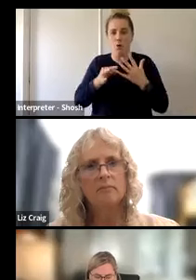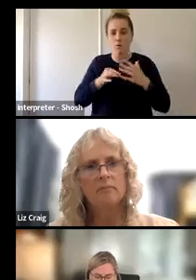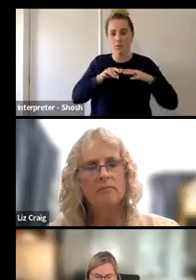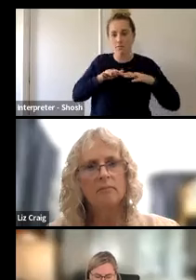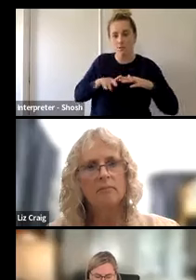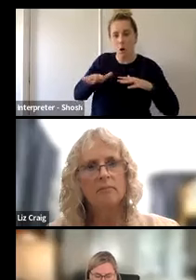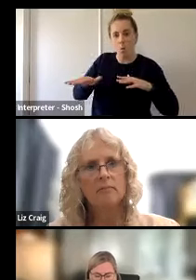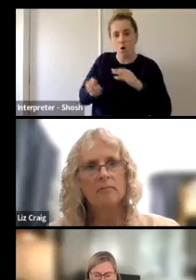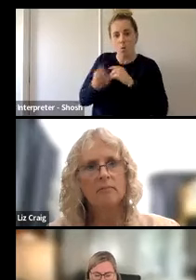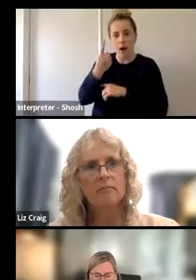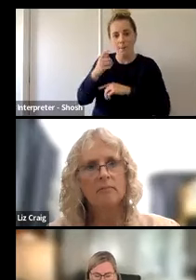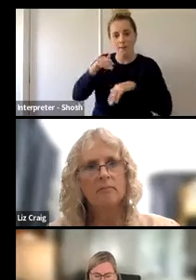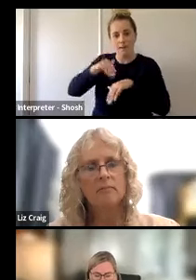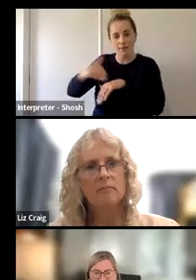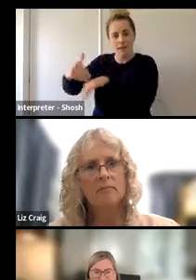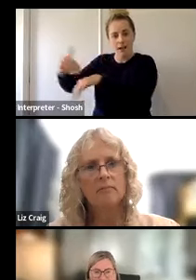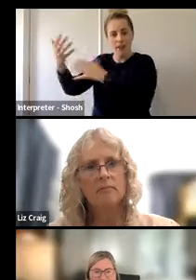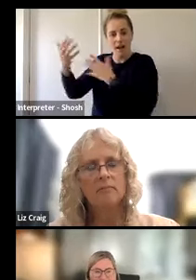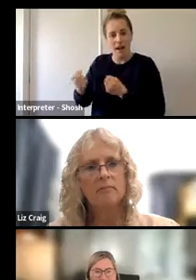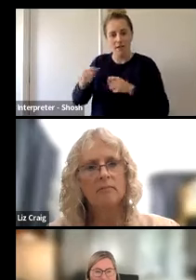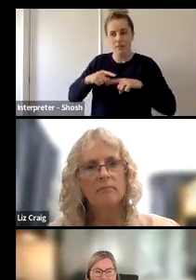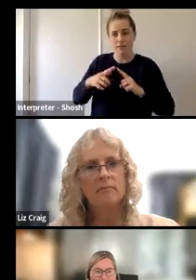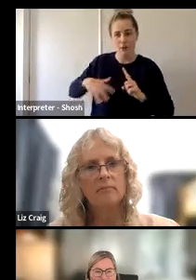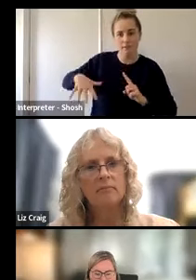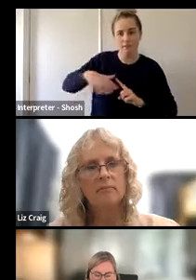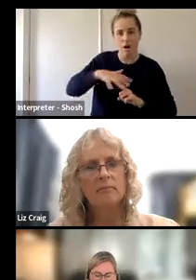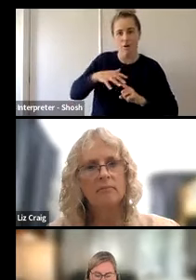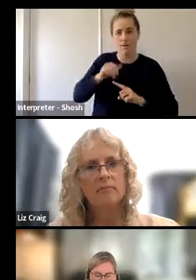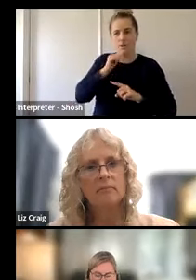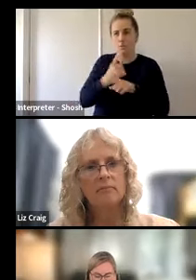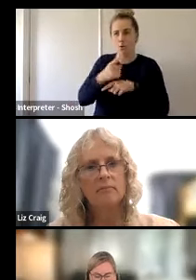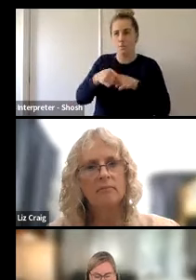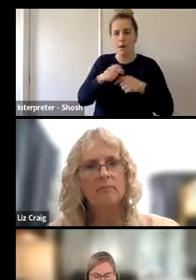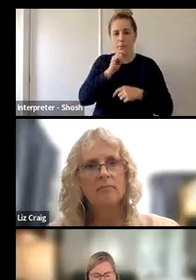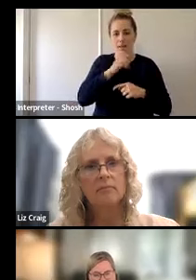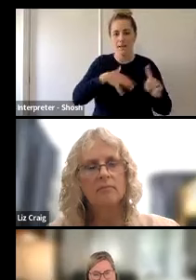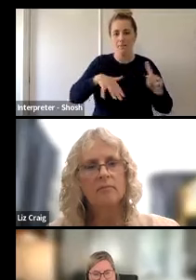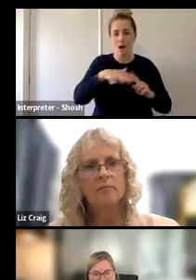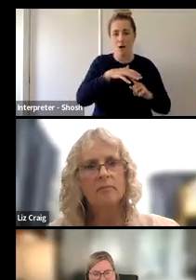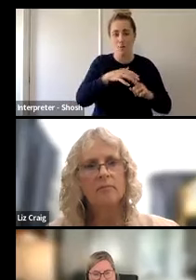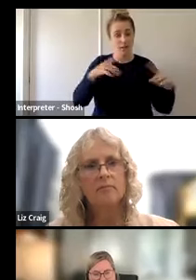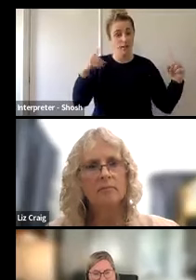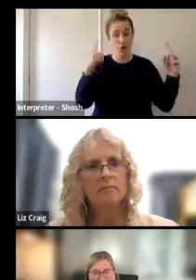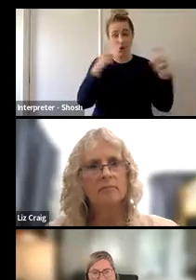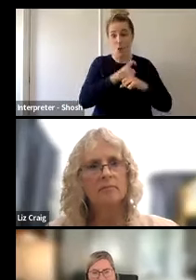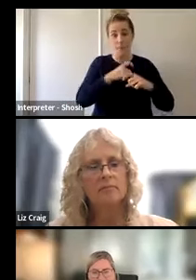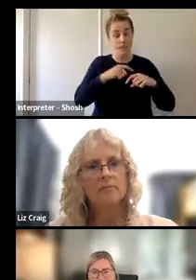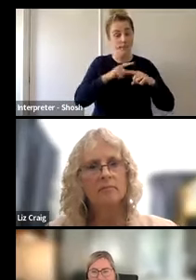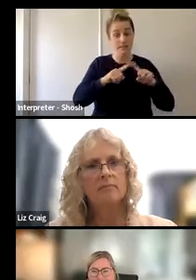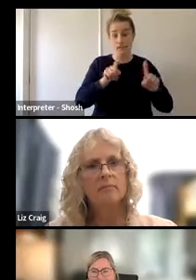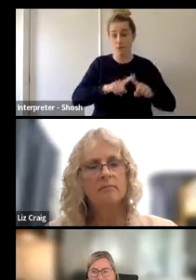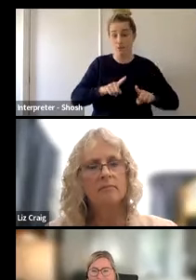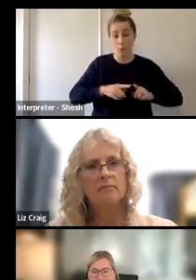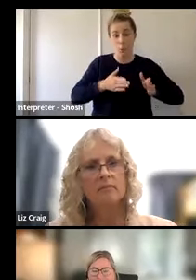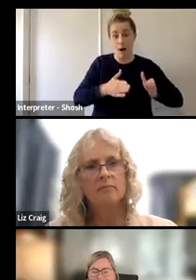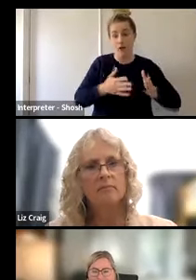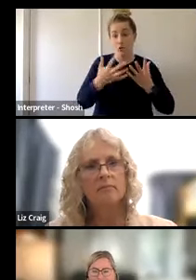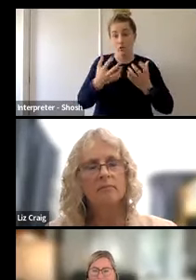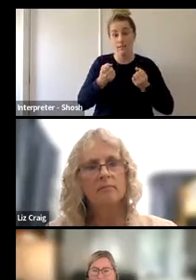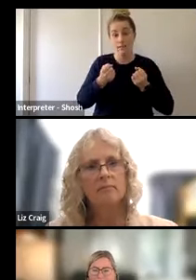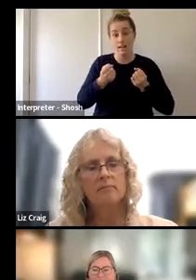effects, the different environments. When you talk about the media environment, it's just so complex, so many different outlets.